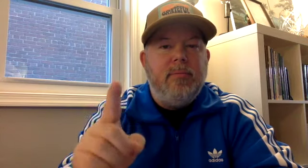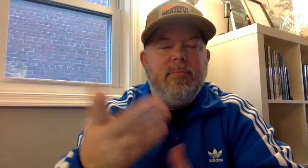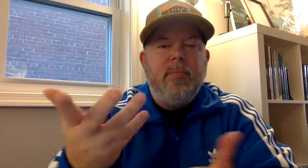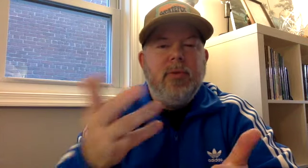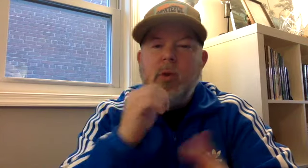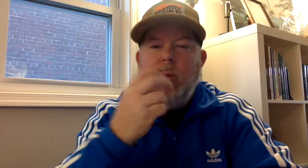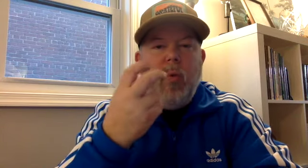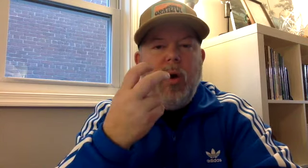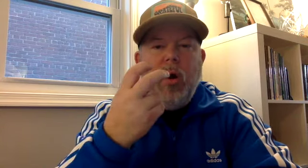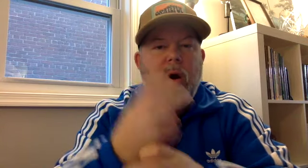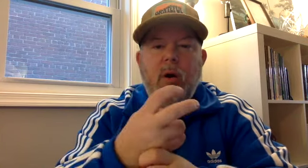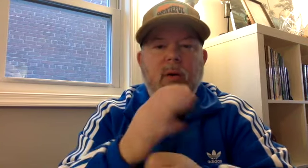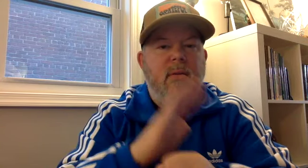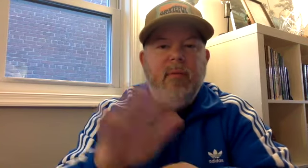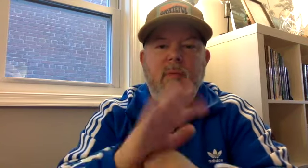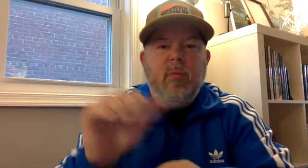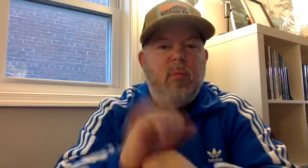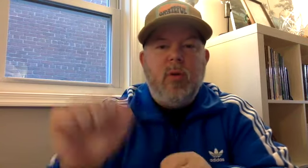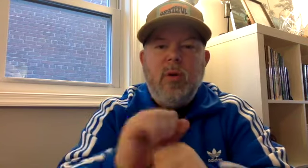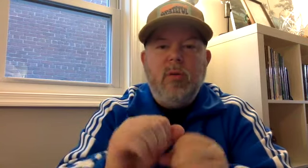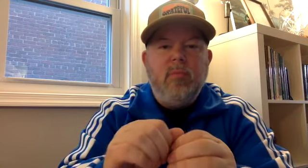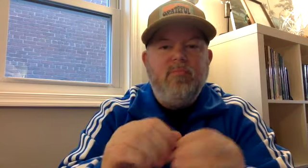When symptoms strike, your airways now.